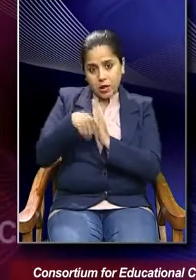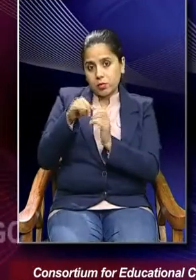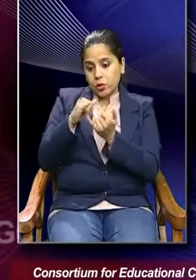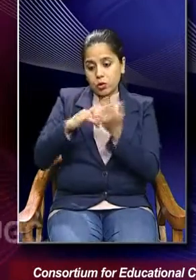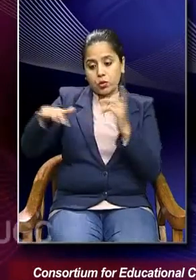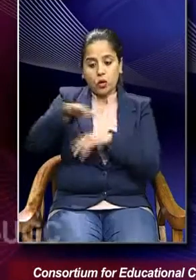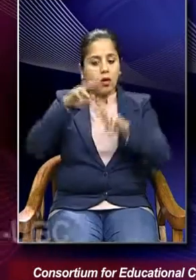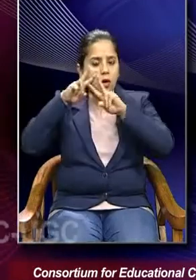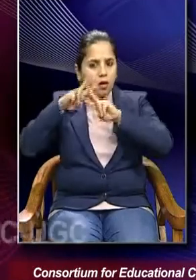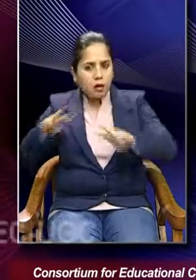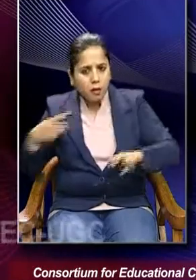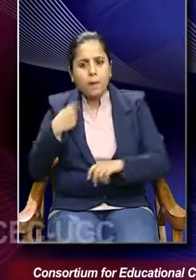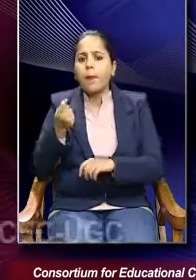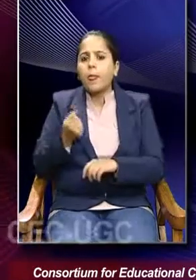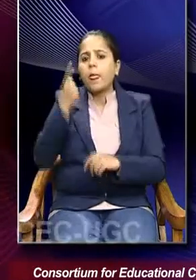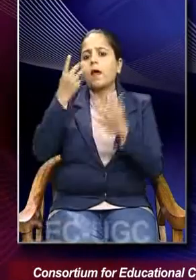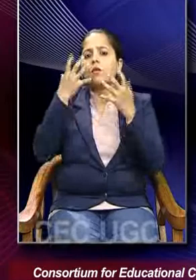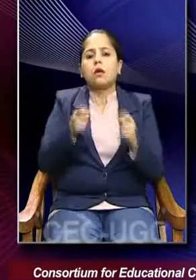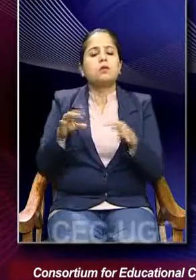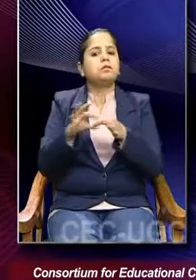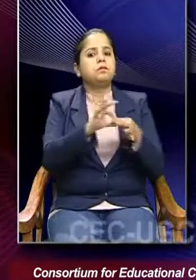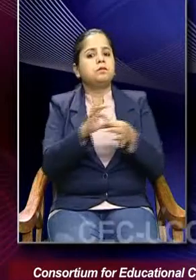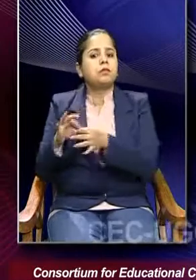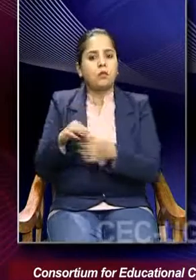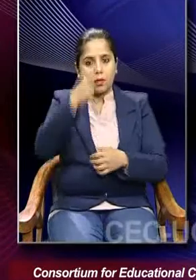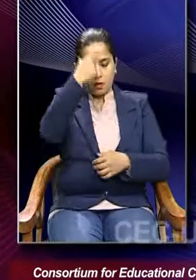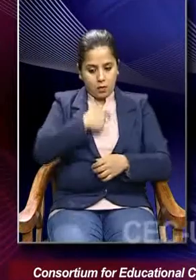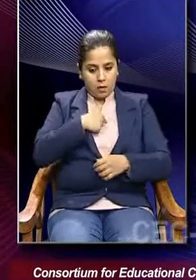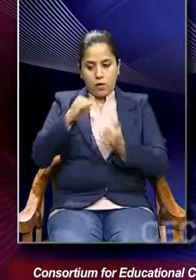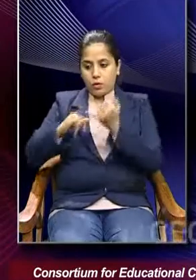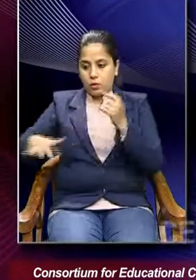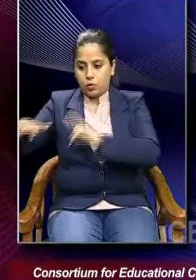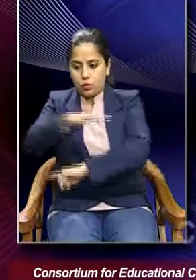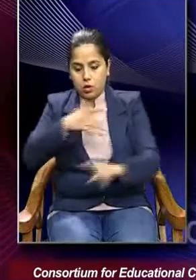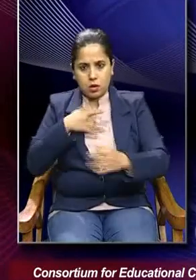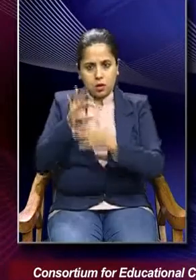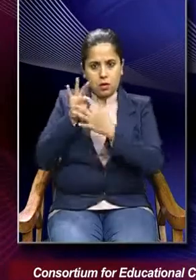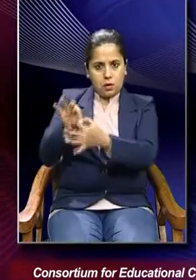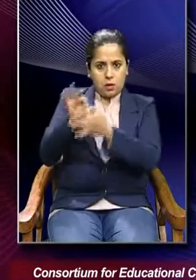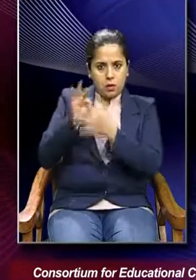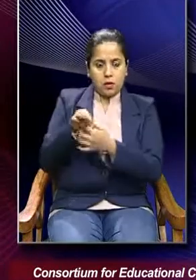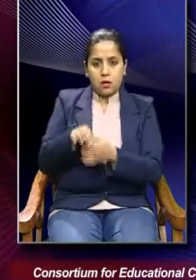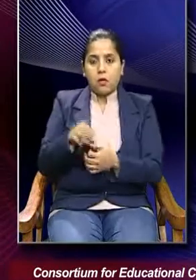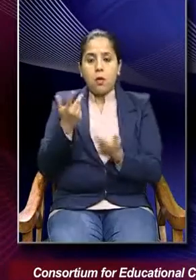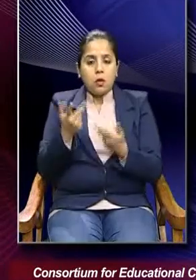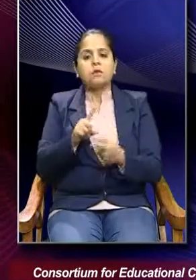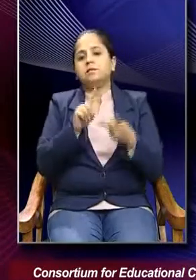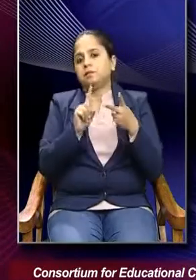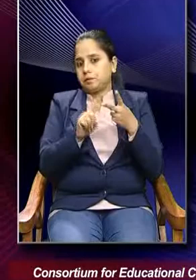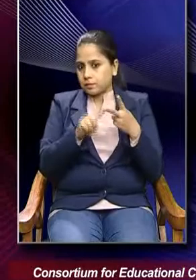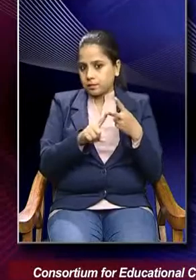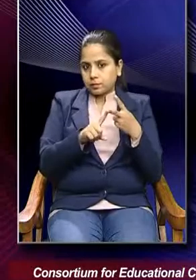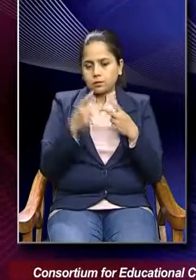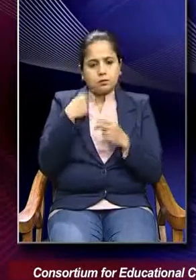sociology is to understand the relation between individual and society at one, and two,